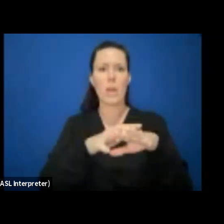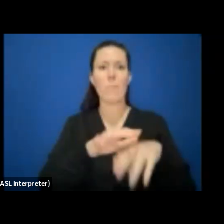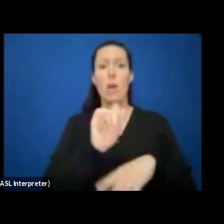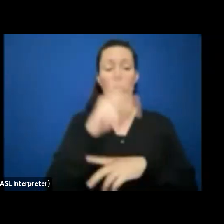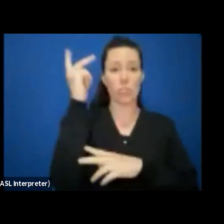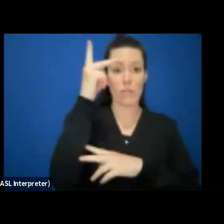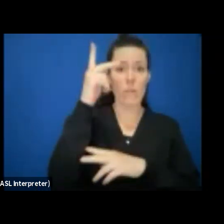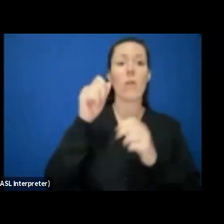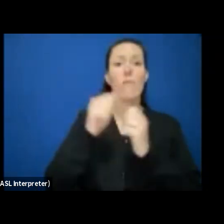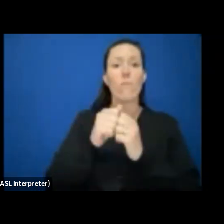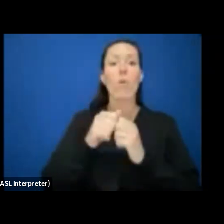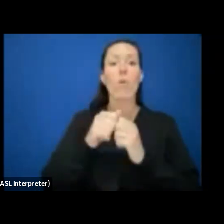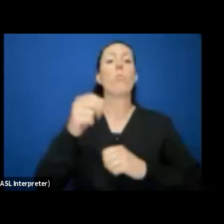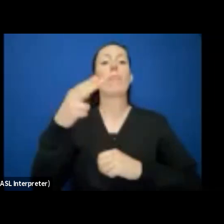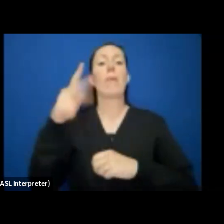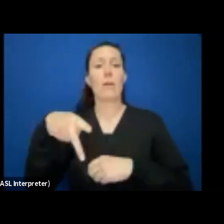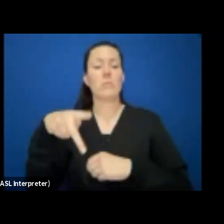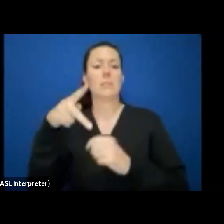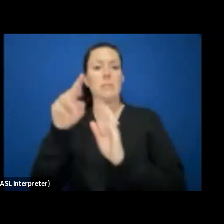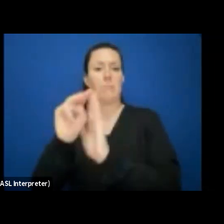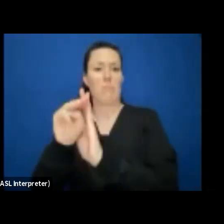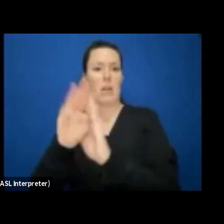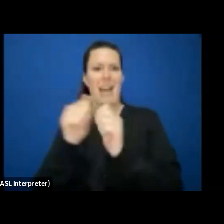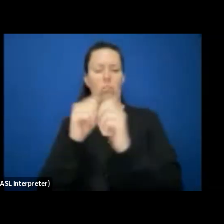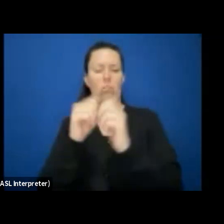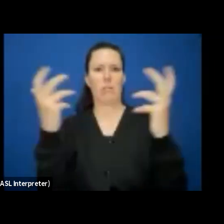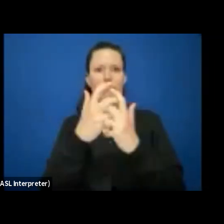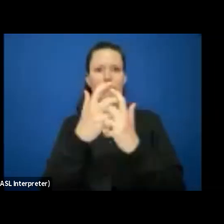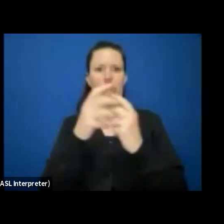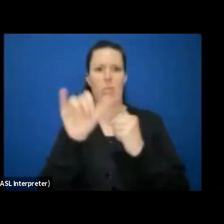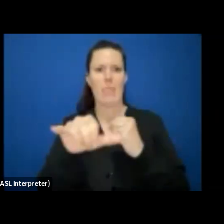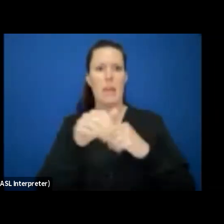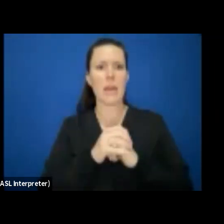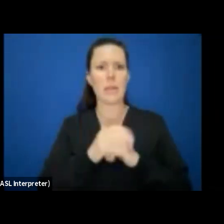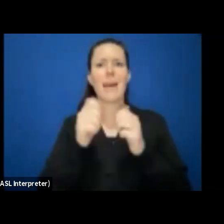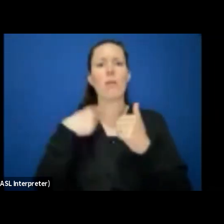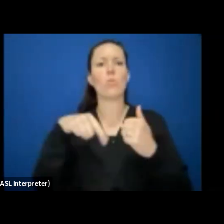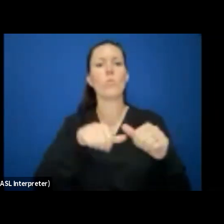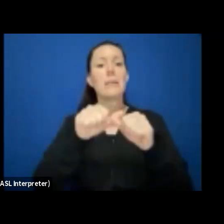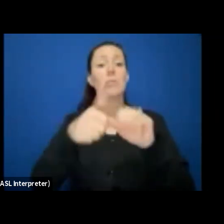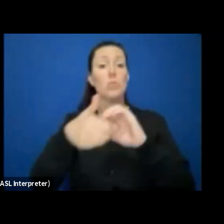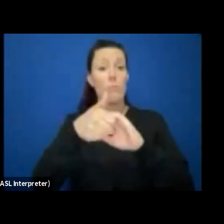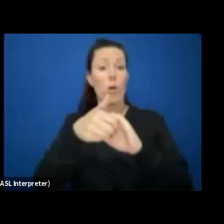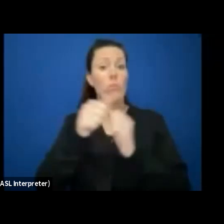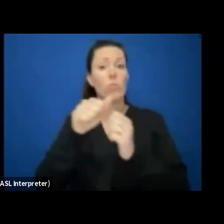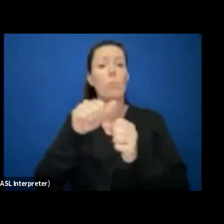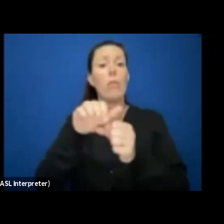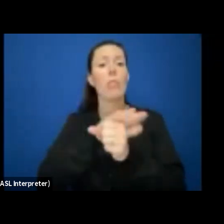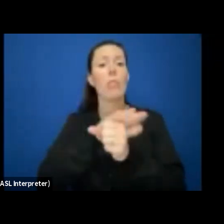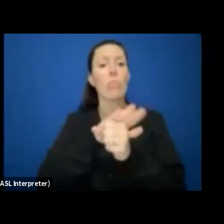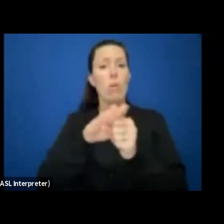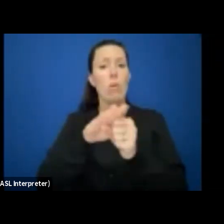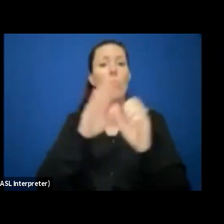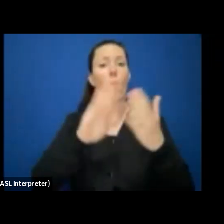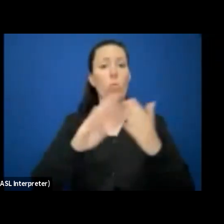with the housing first model? So then how can we continue the partnership within the local